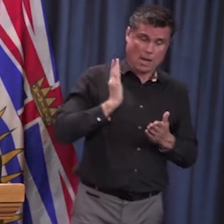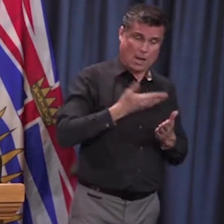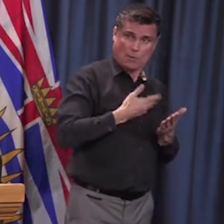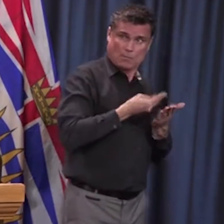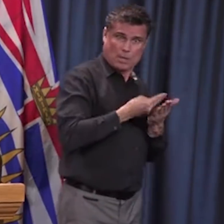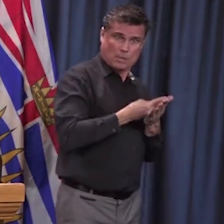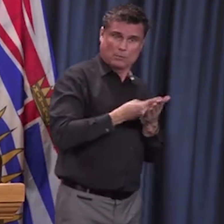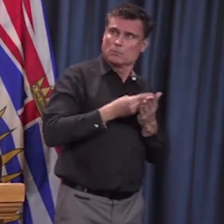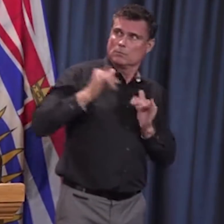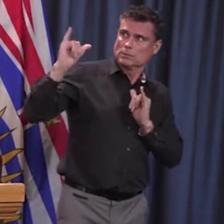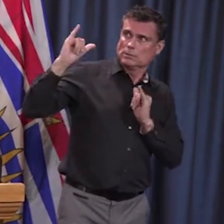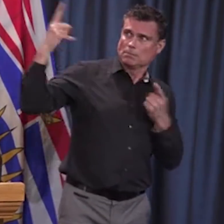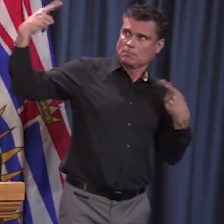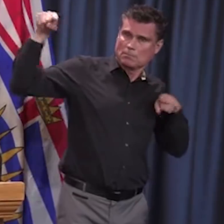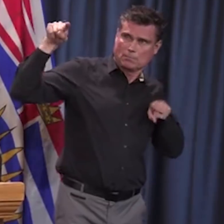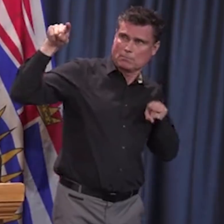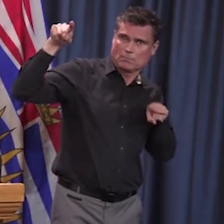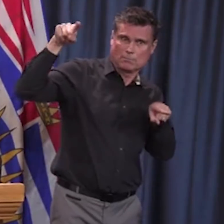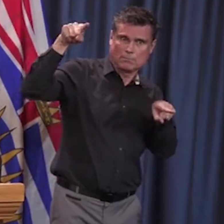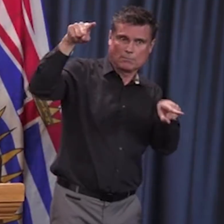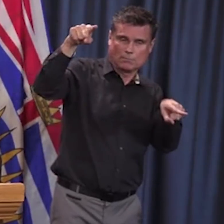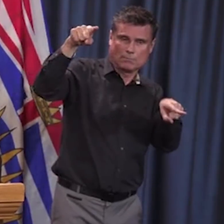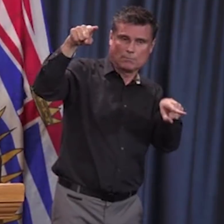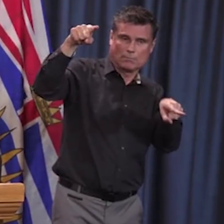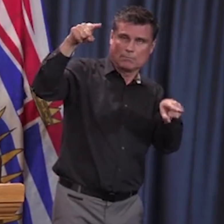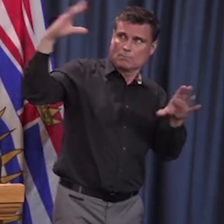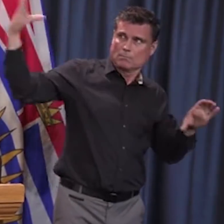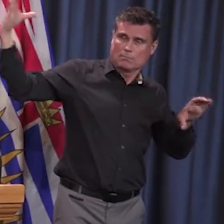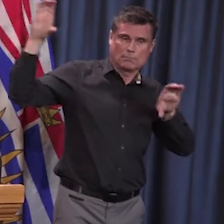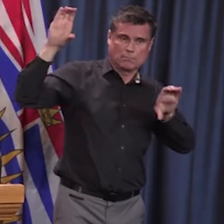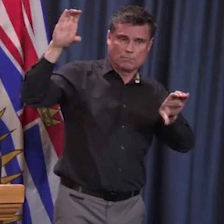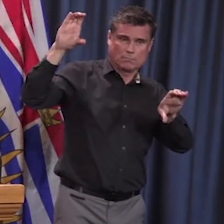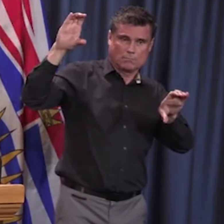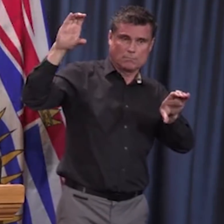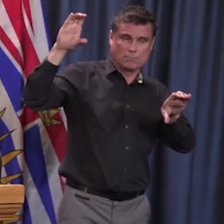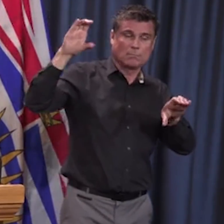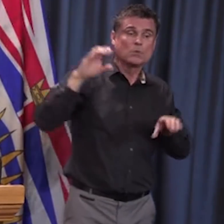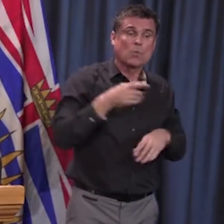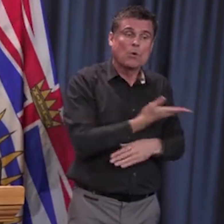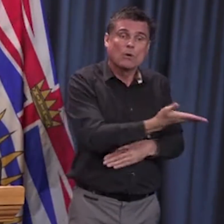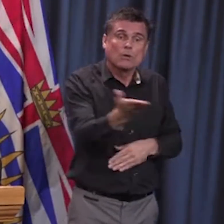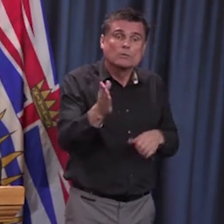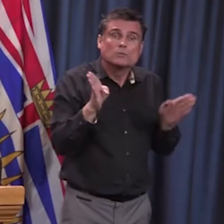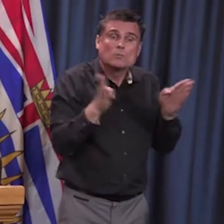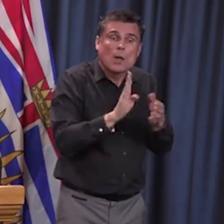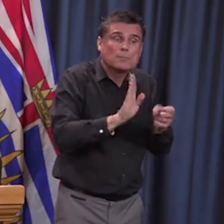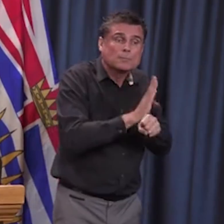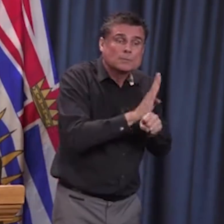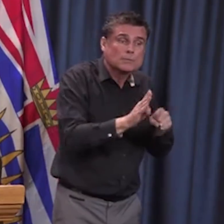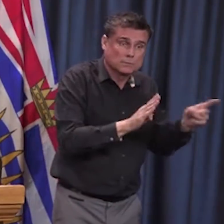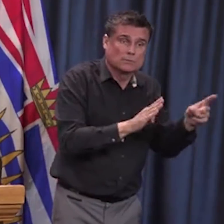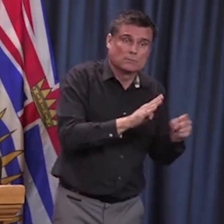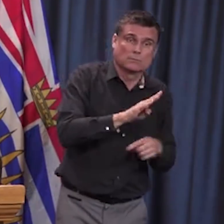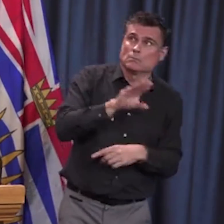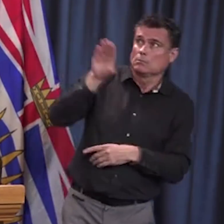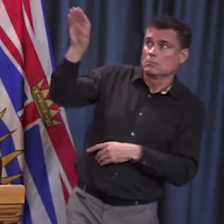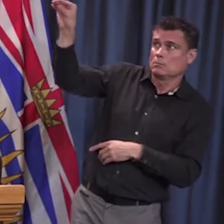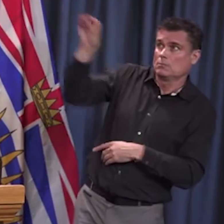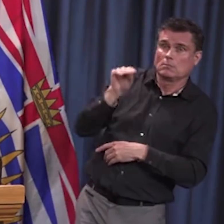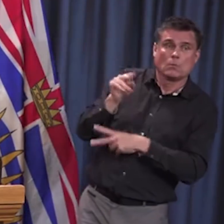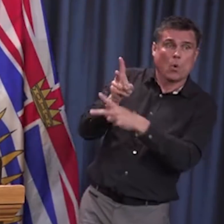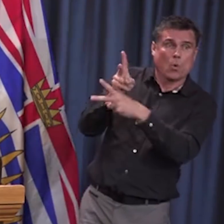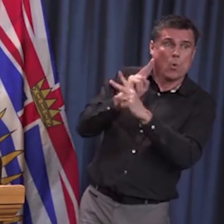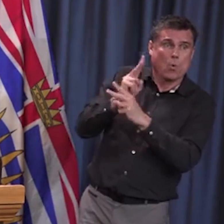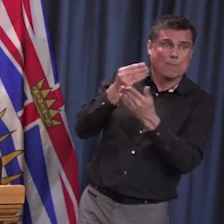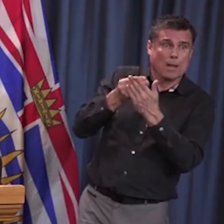business. Small business will also have the opportunity to be able to tap into the loan program that's in place for the federal government. So we're easing the pressure, giving them